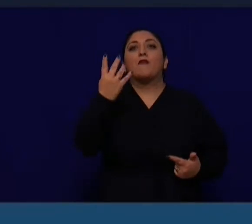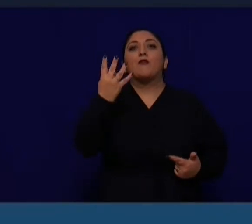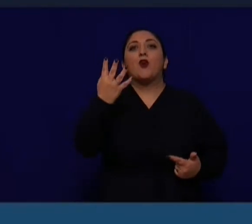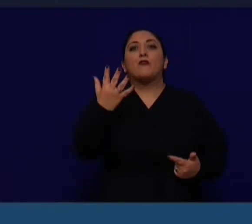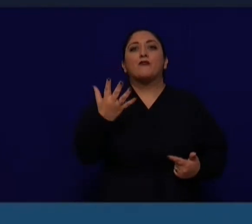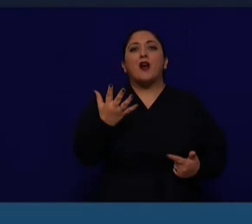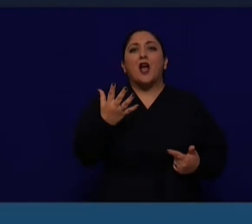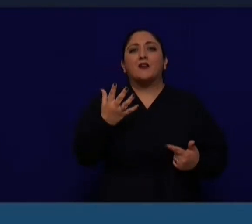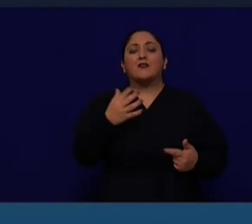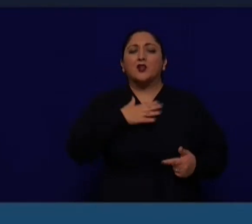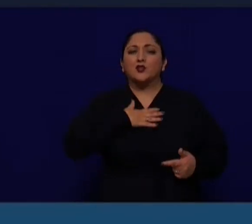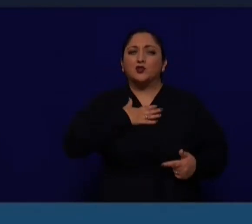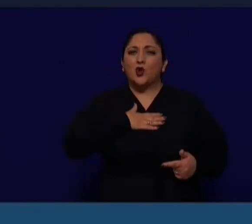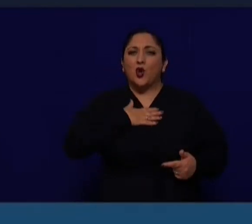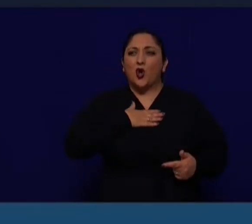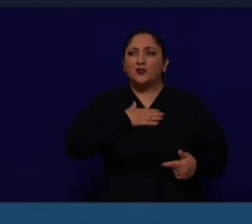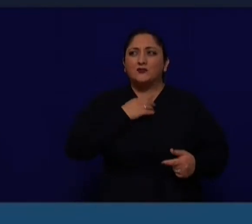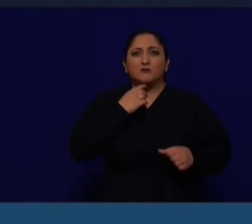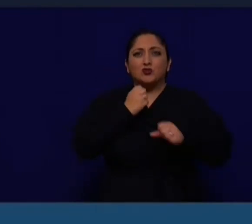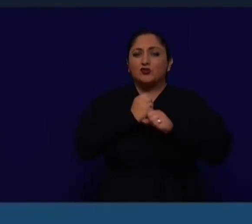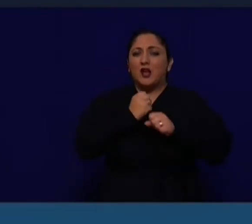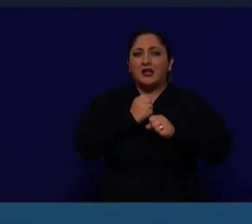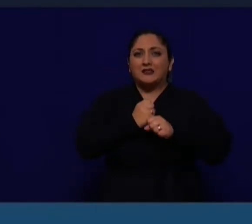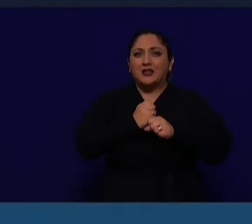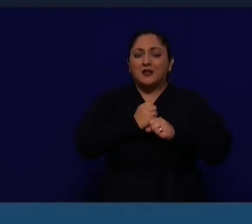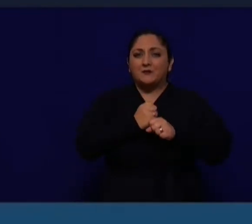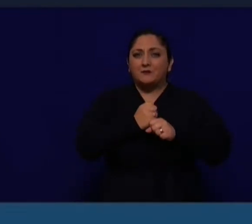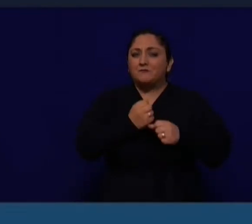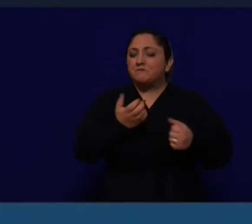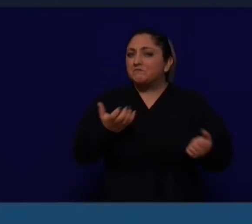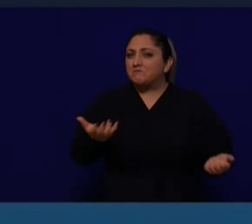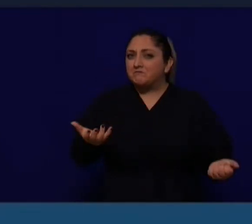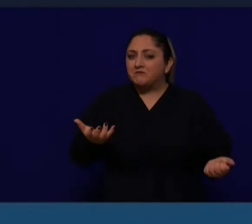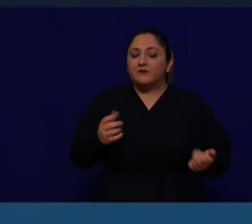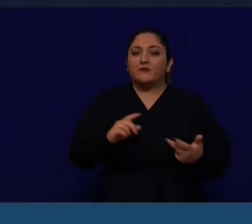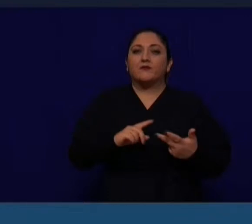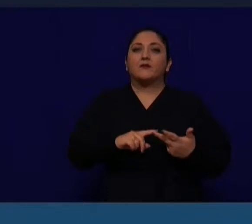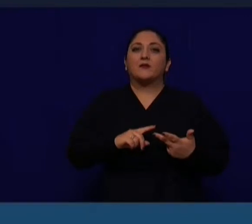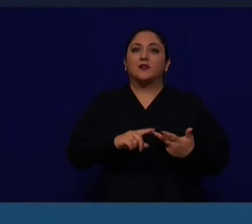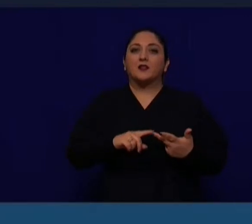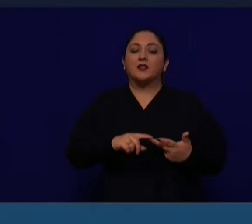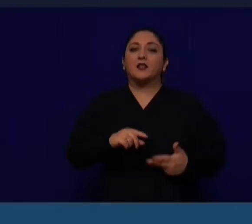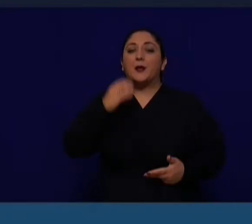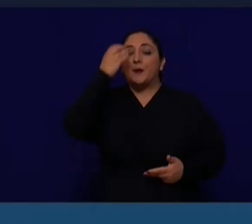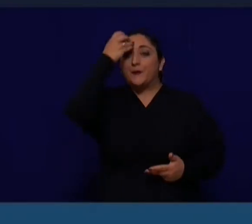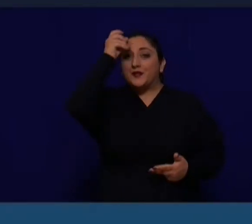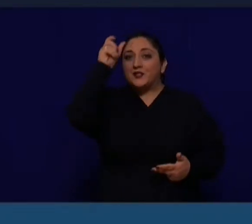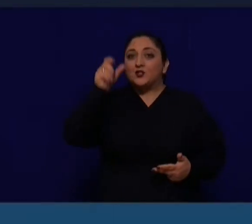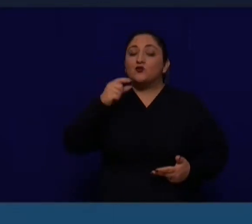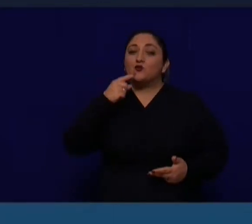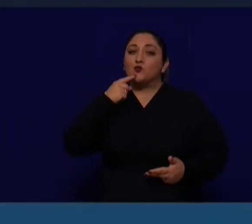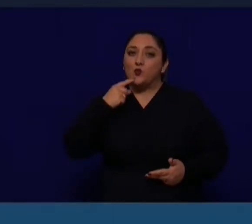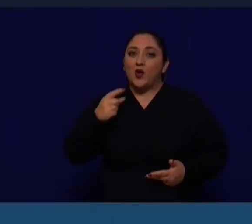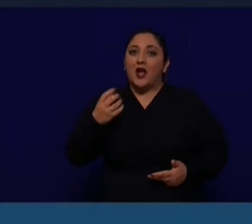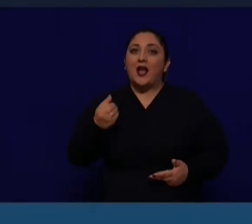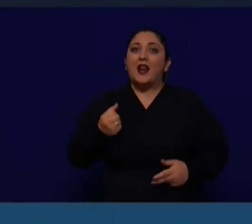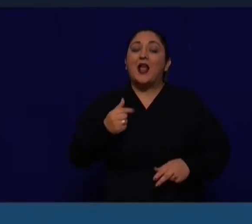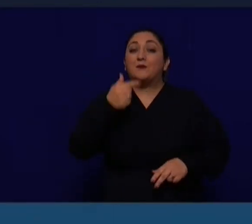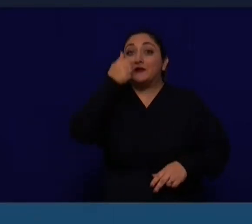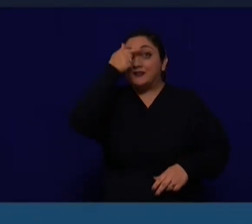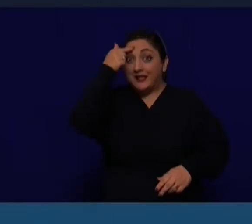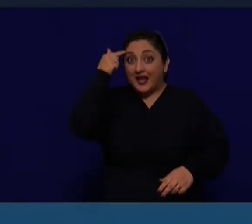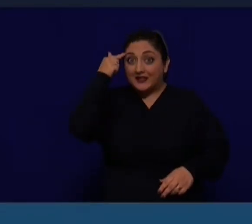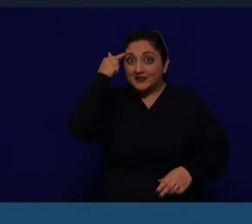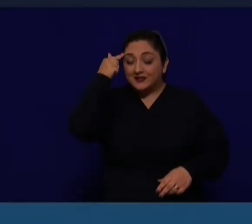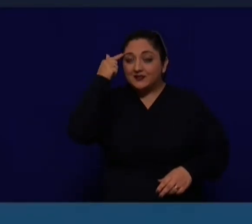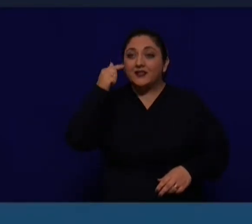What do you wish to tell these people? Secondly, Minister Fern said that there will be new PCR testing kits that can detect which variant of COVID one is carrying.